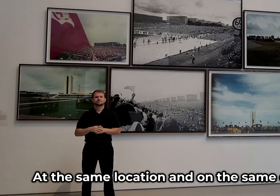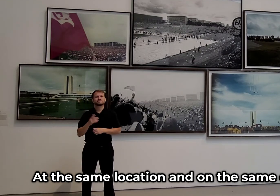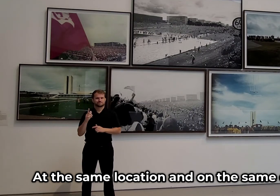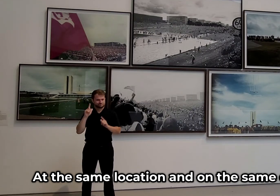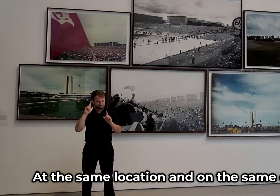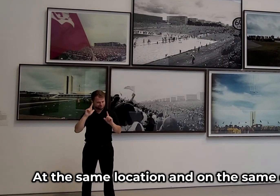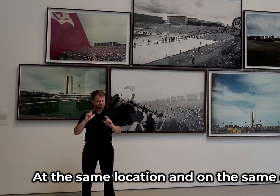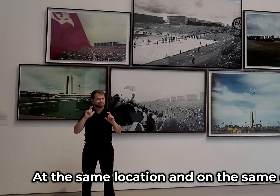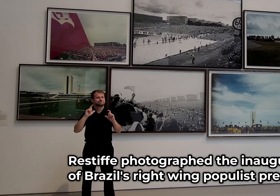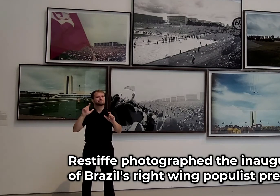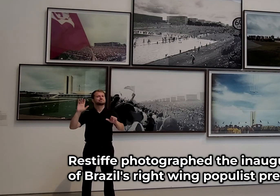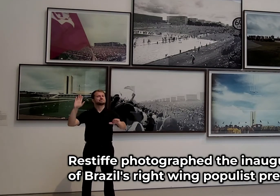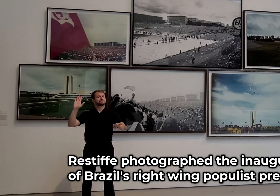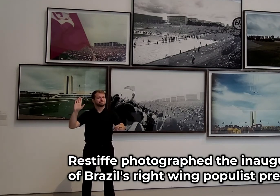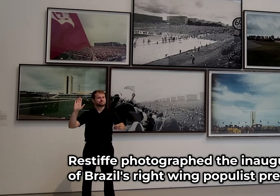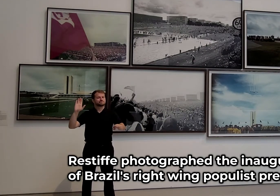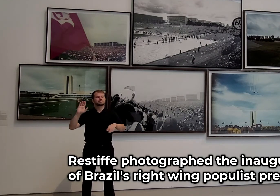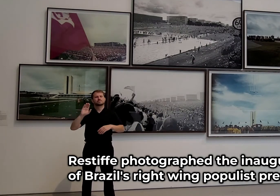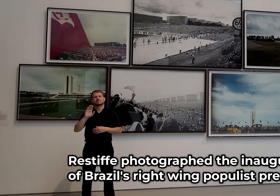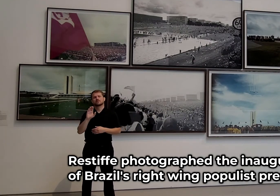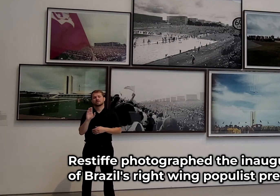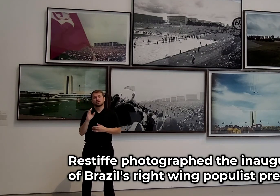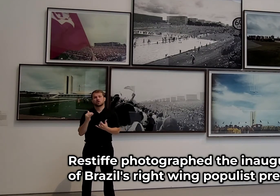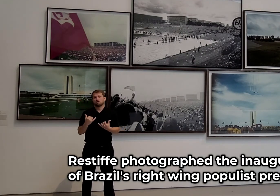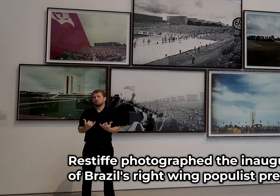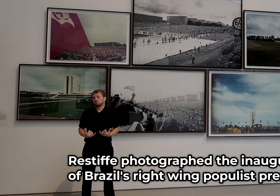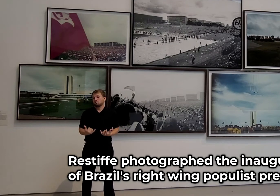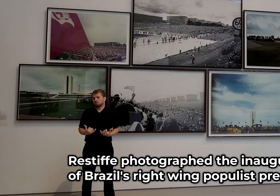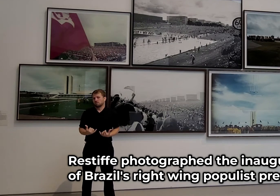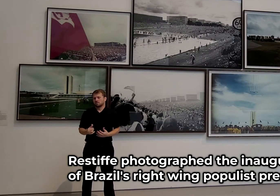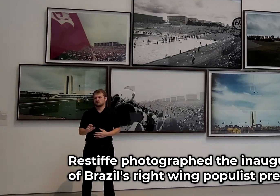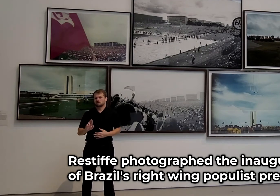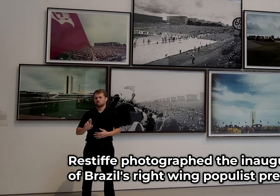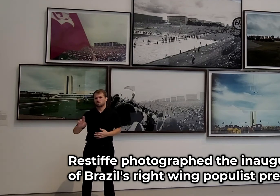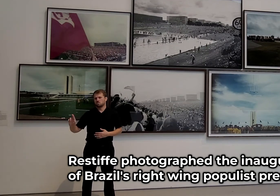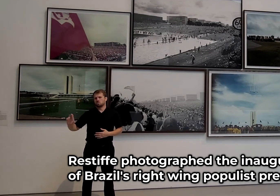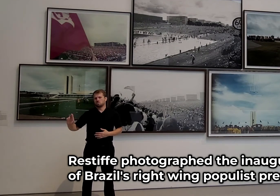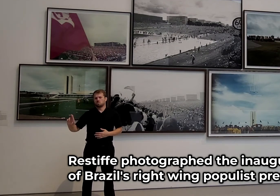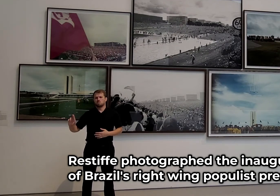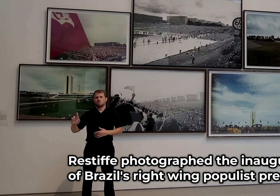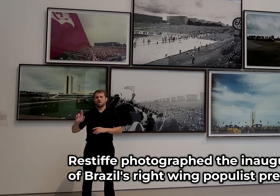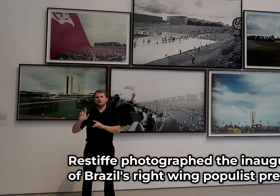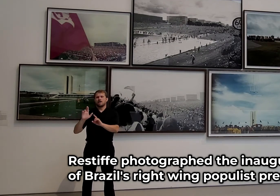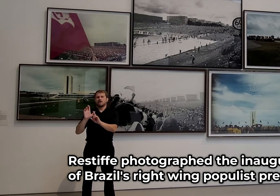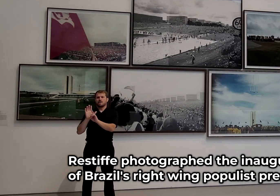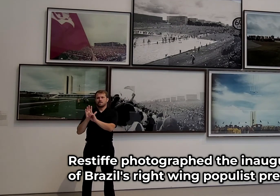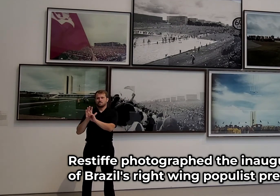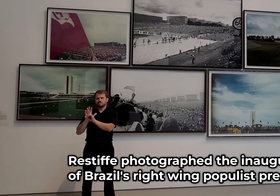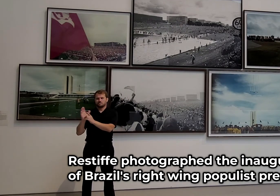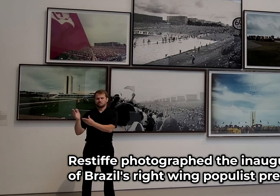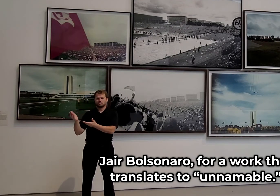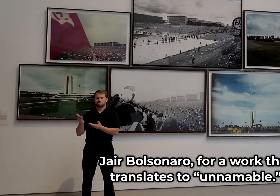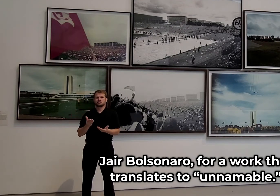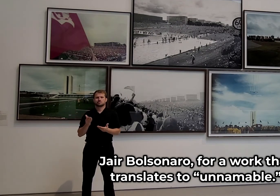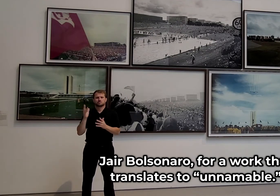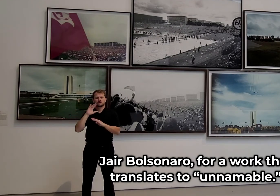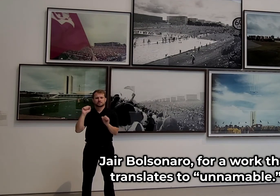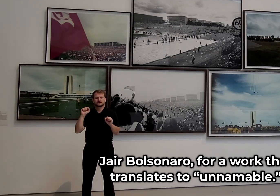2019, Restif photographed the inauguration of Brazil's right-wing populist president, Jair